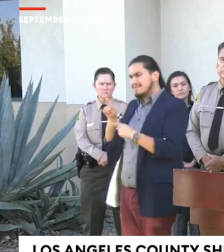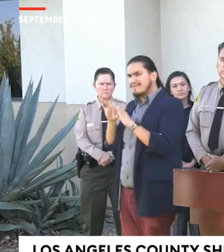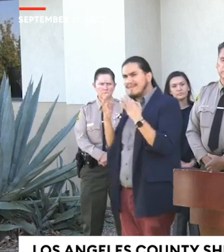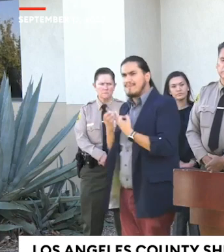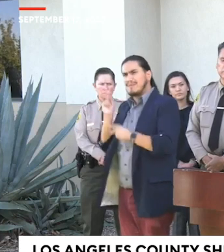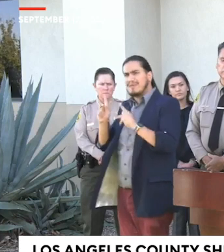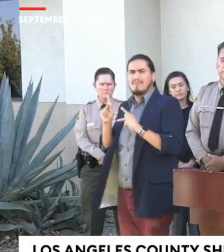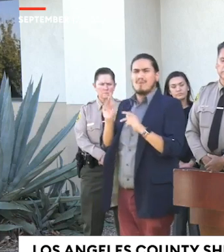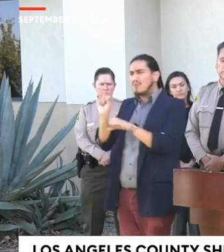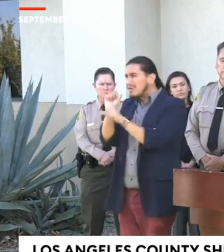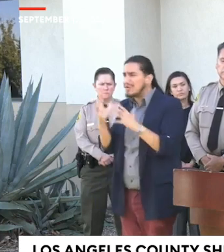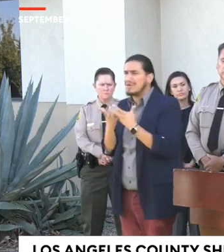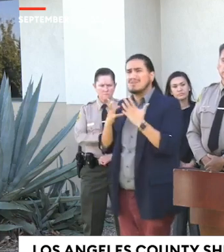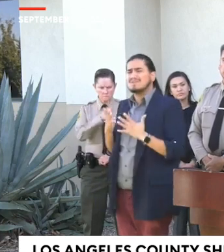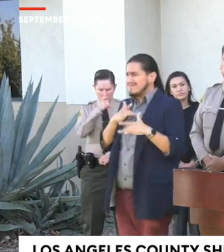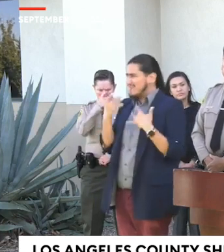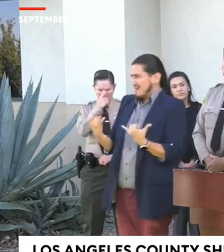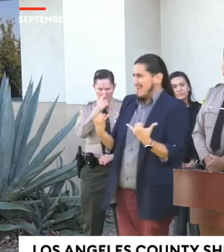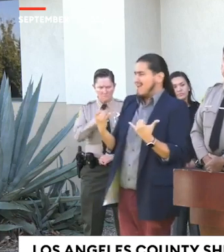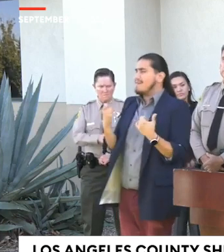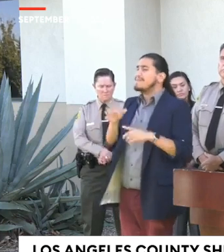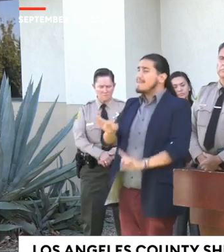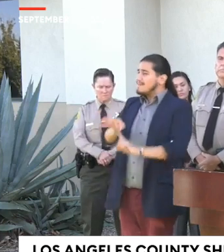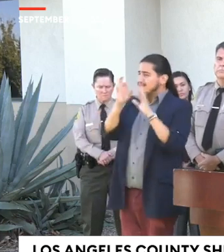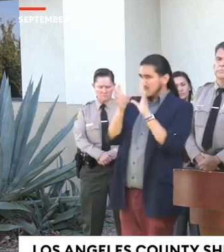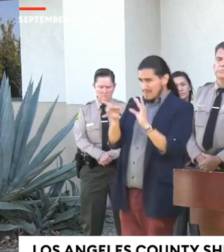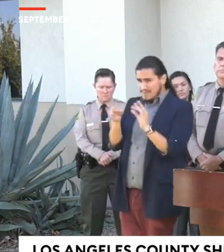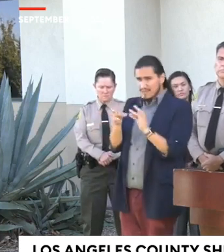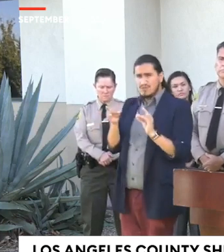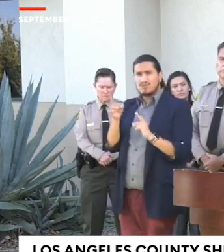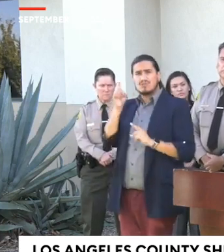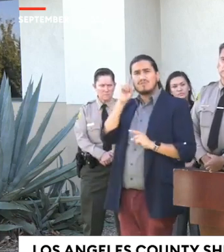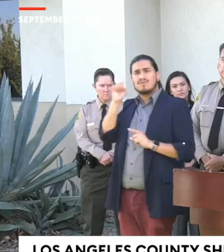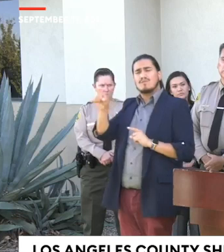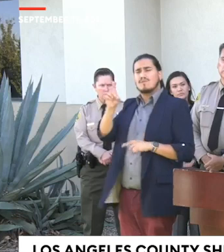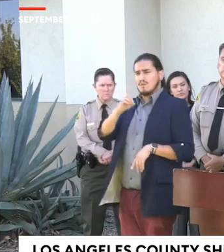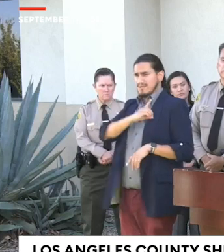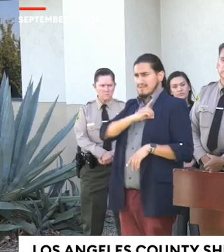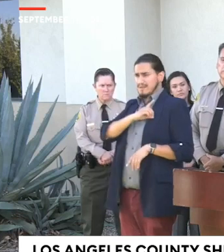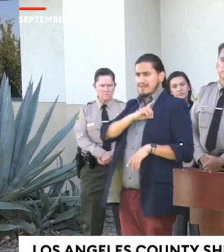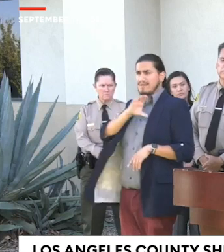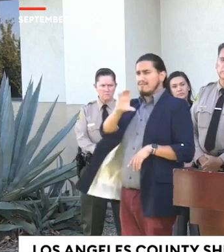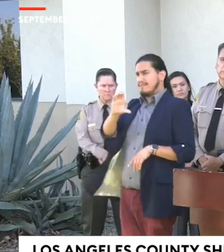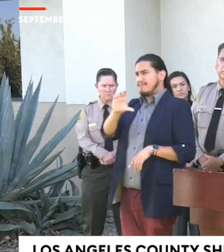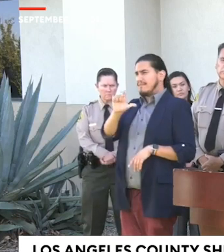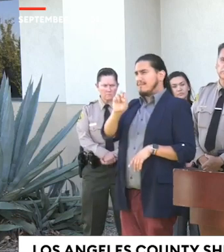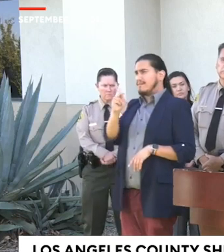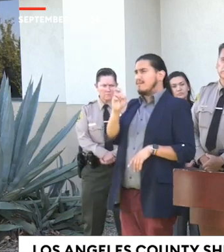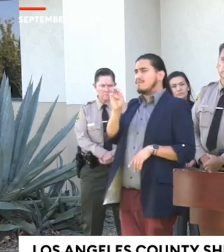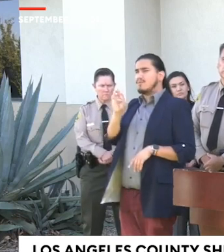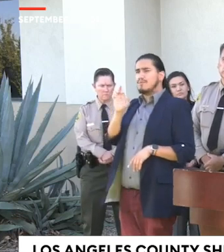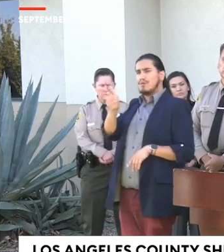colleagues are feeling at this moment. I have a special message for Deputy Clinkunbroomer's mother,